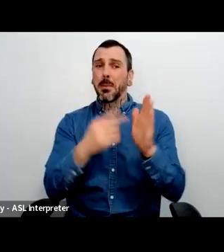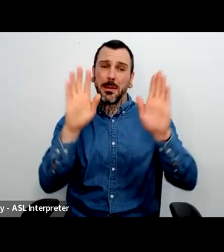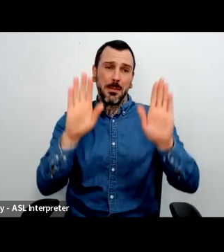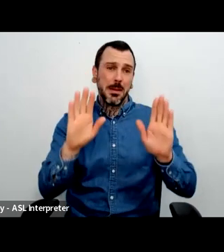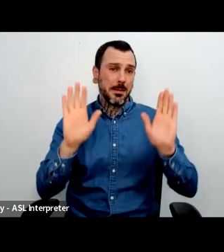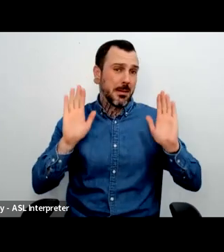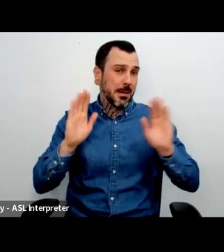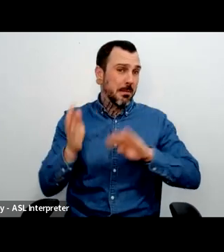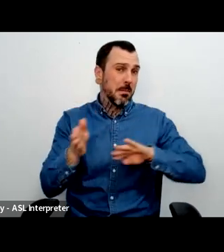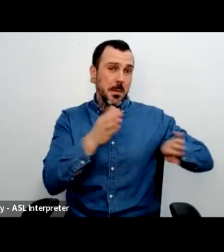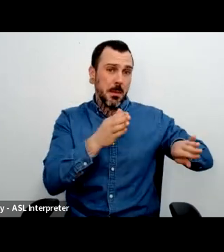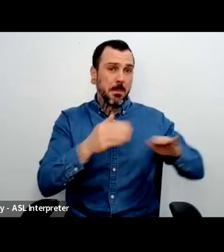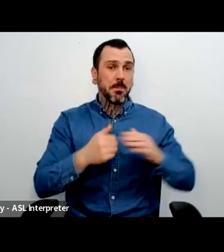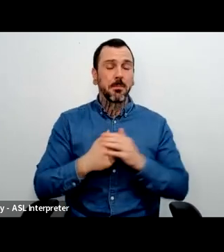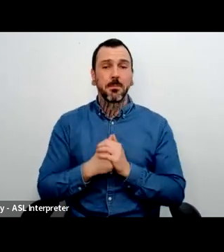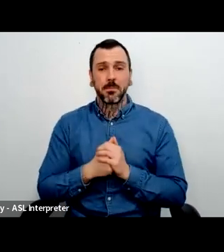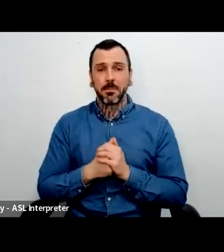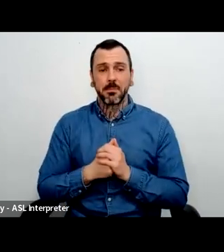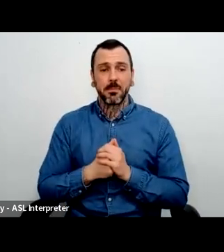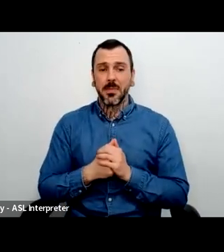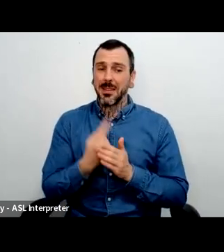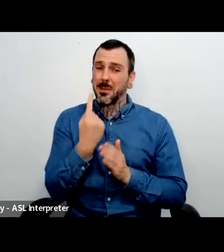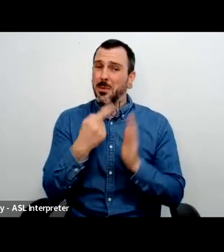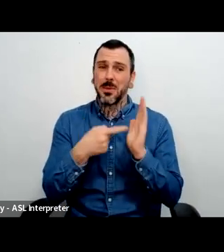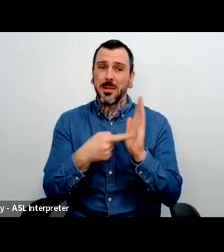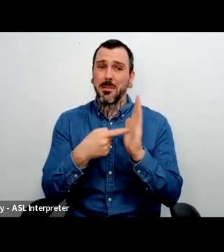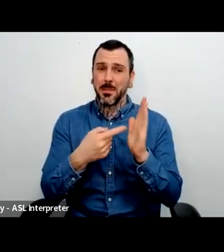we're in. I think that also like